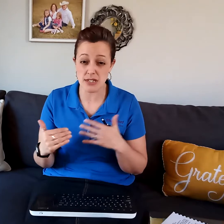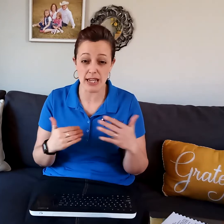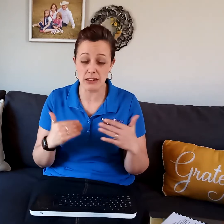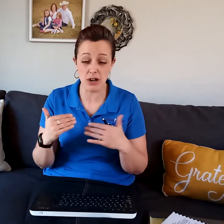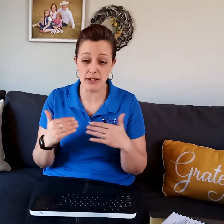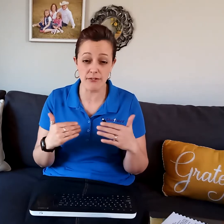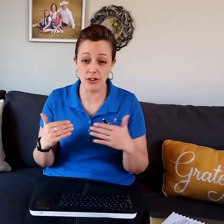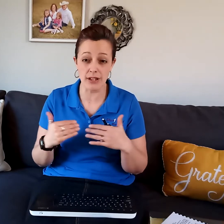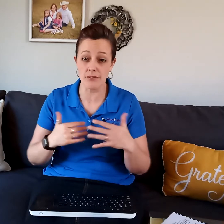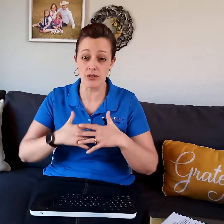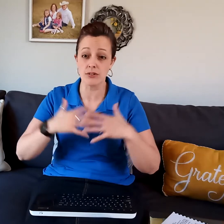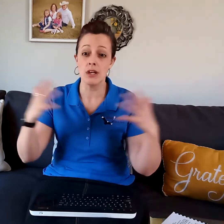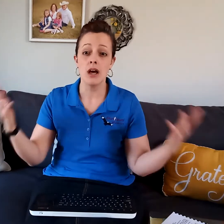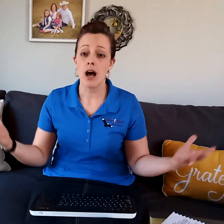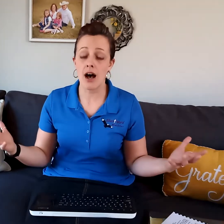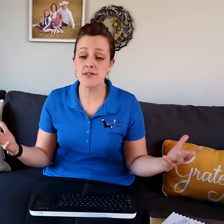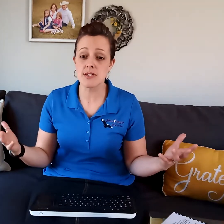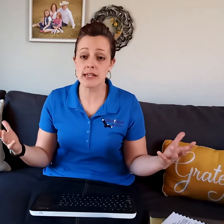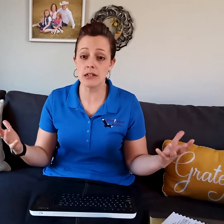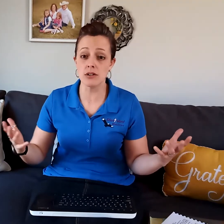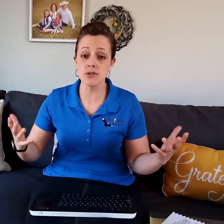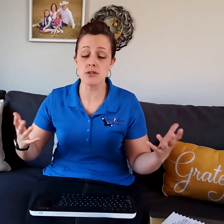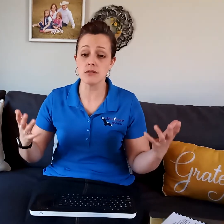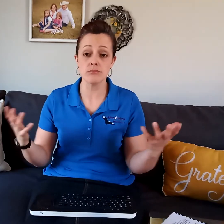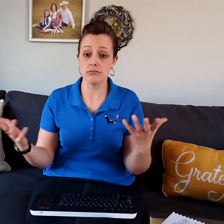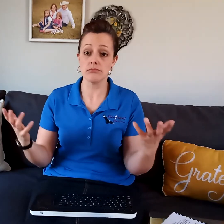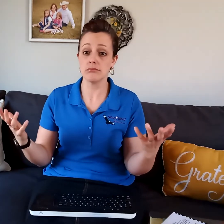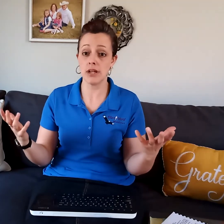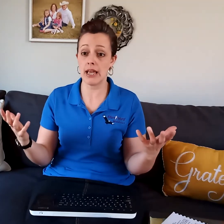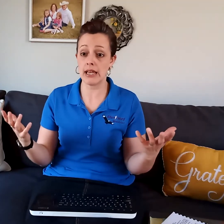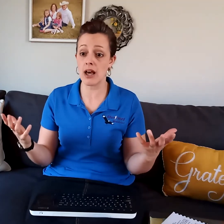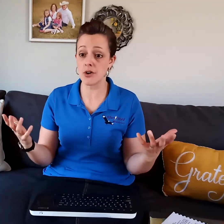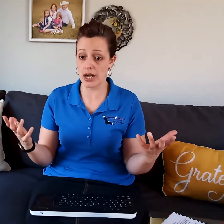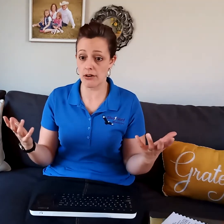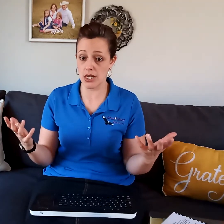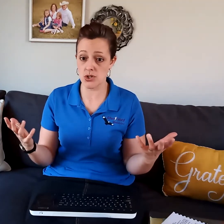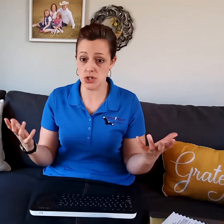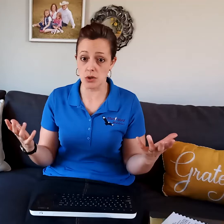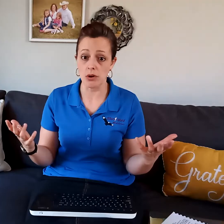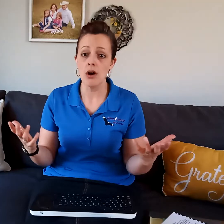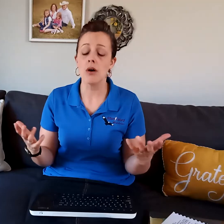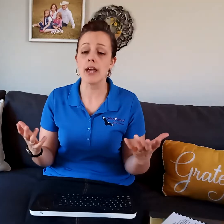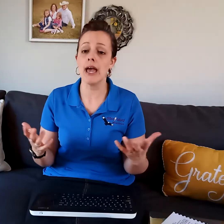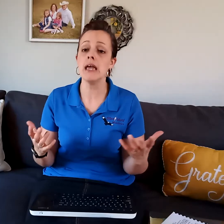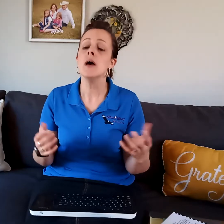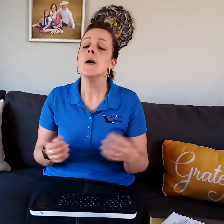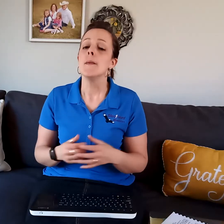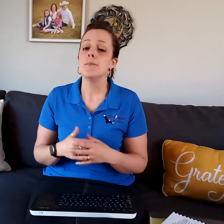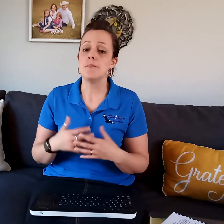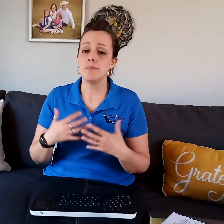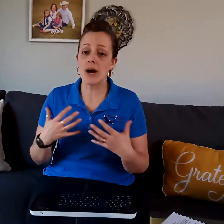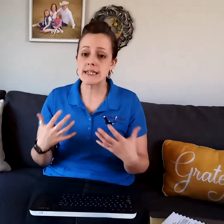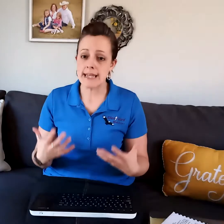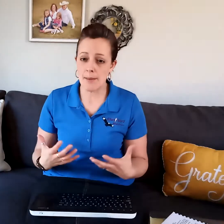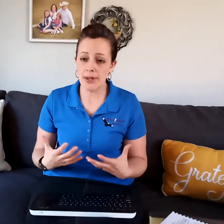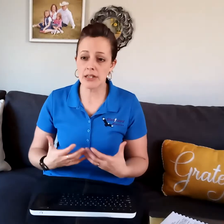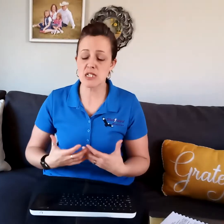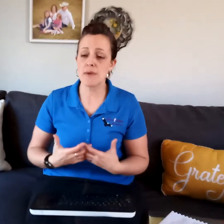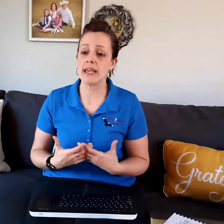like there are different levels of skills in other areas too, okay? But typically speaking,